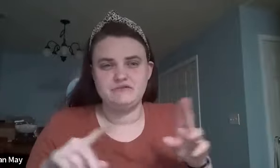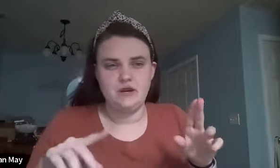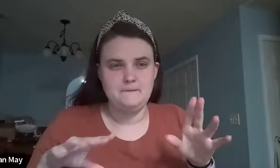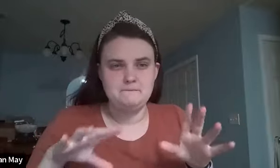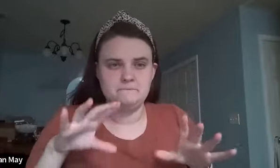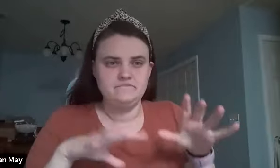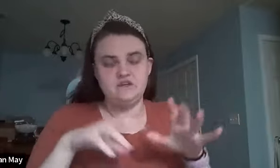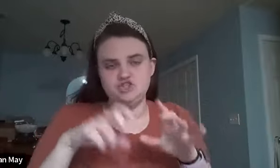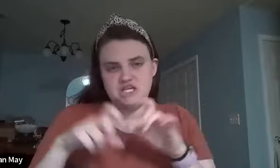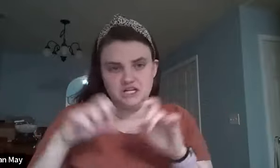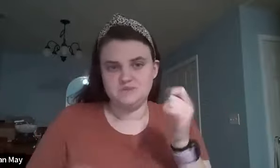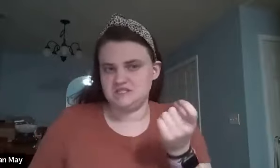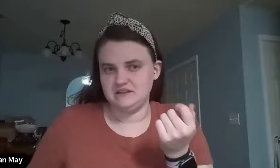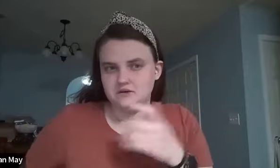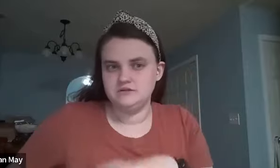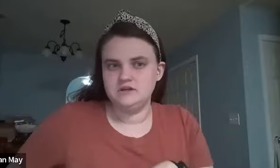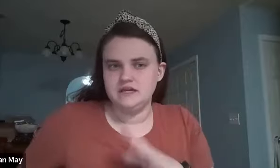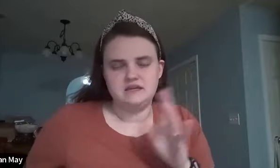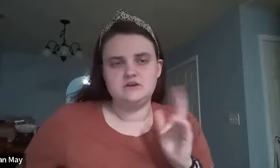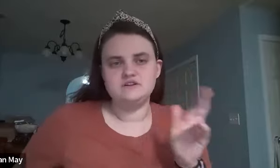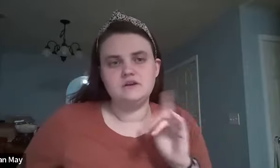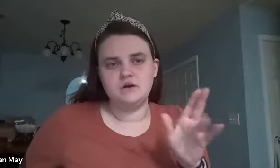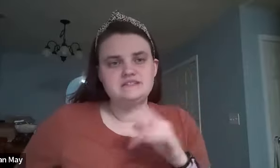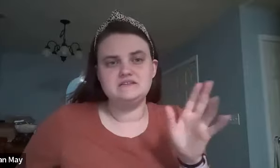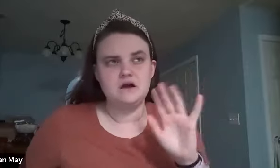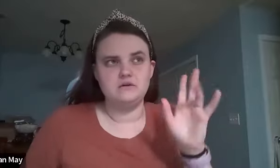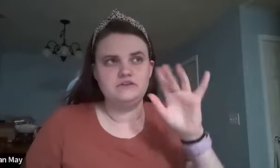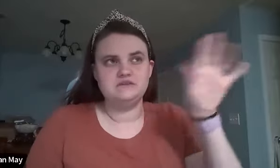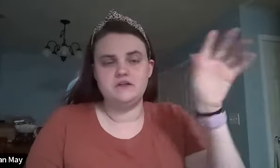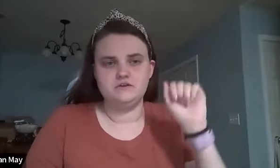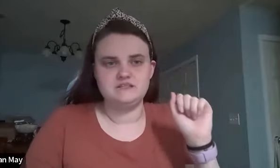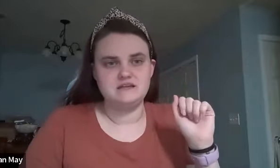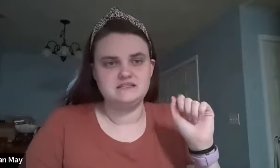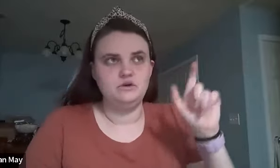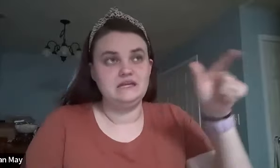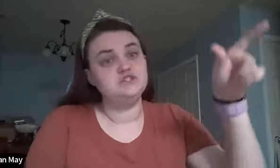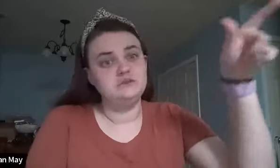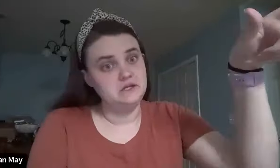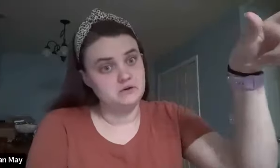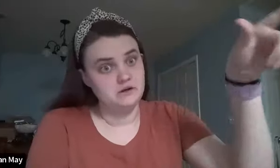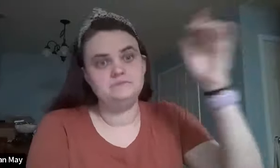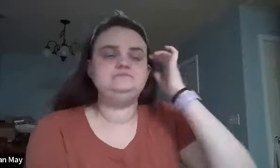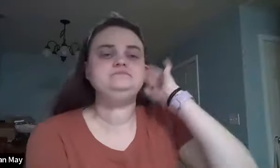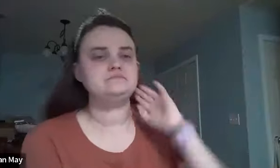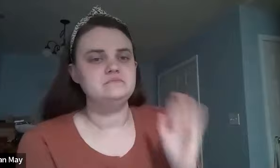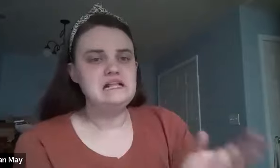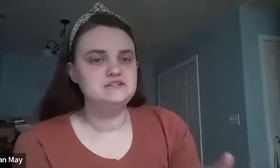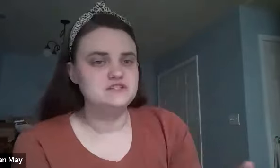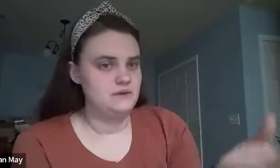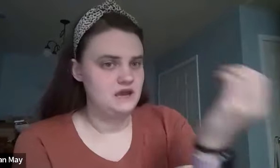different, they'll change it up just a little. It goes along with some other signs that we'll get to later on. So we had